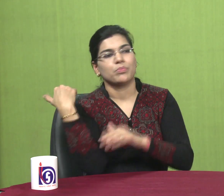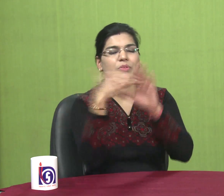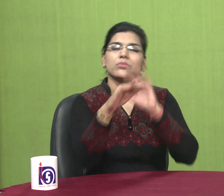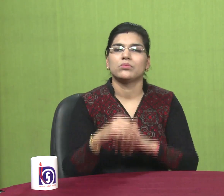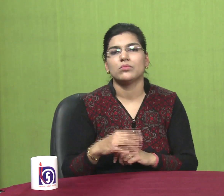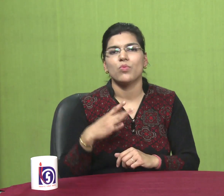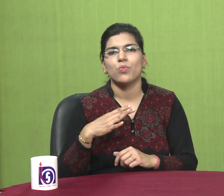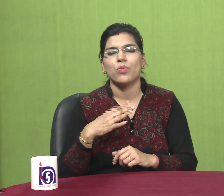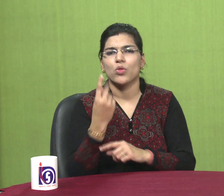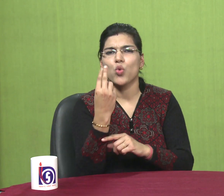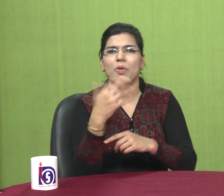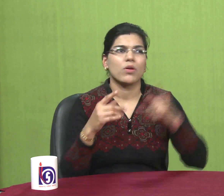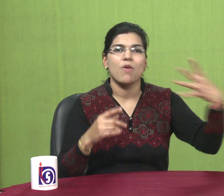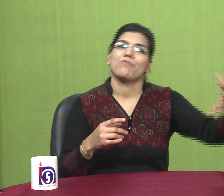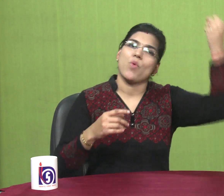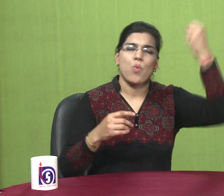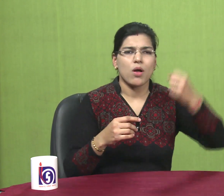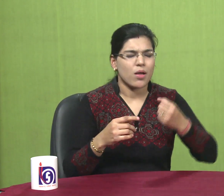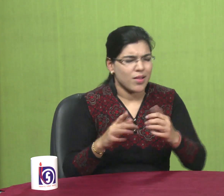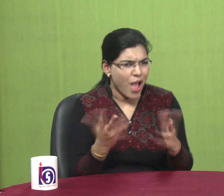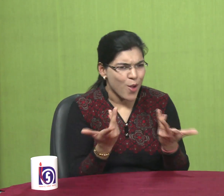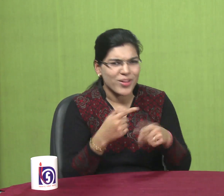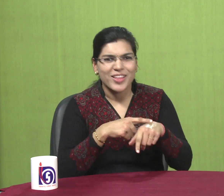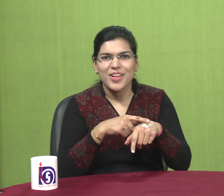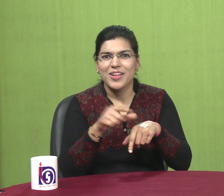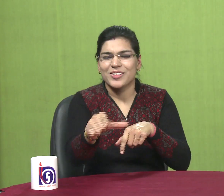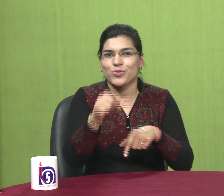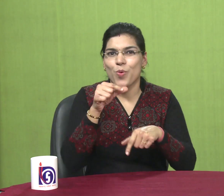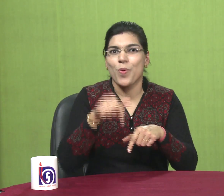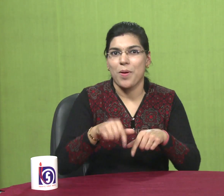now it's just in few seconds.